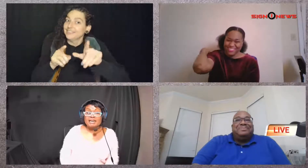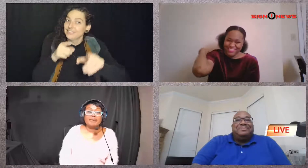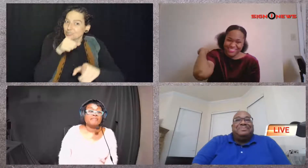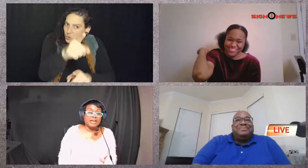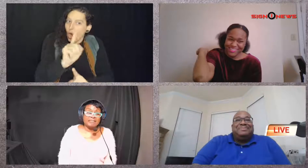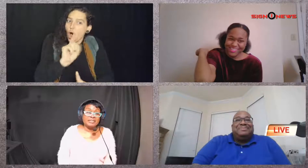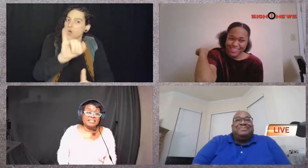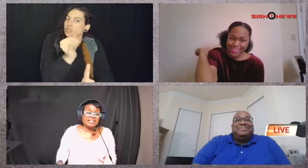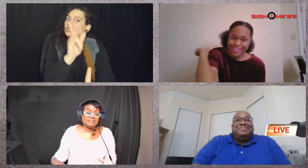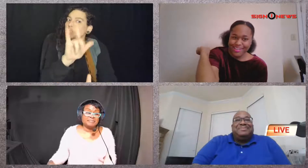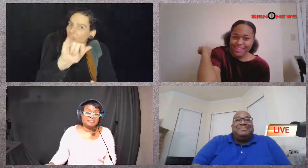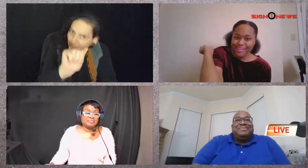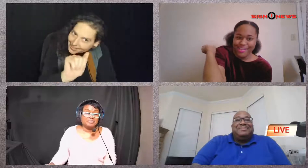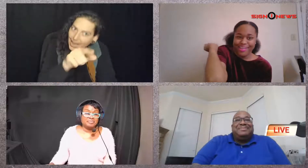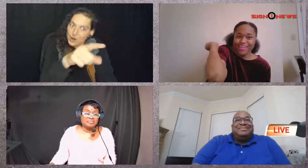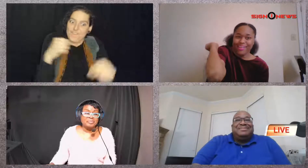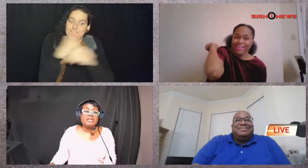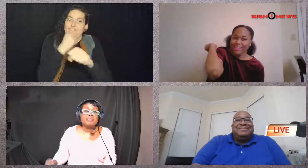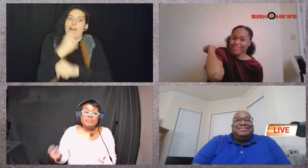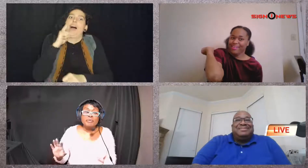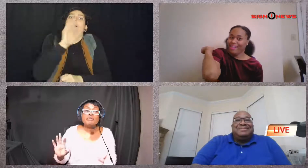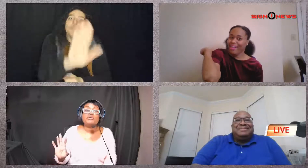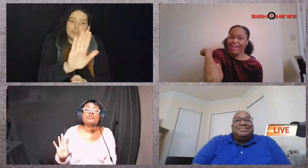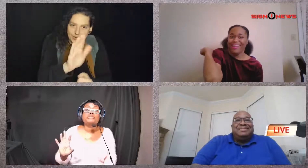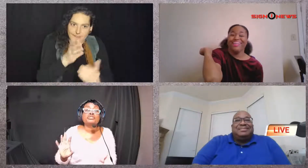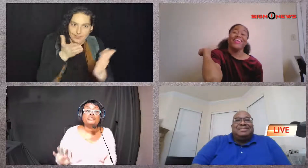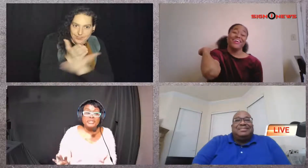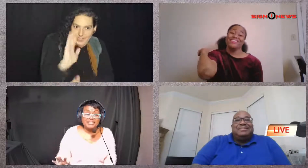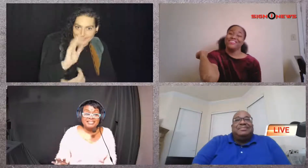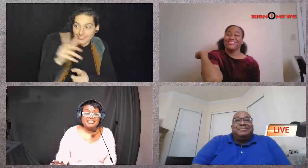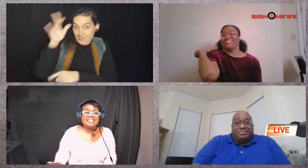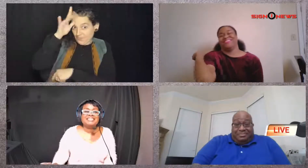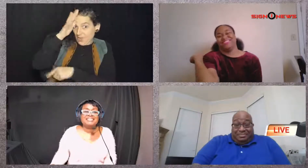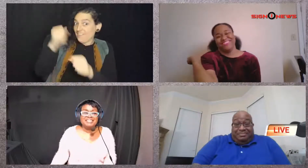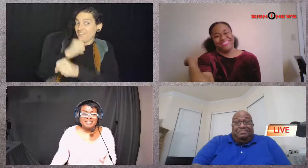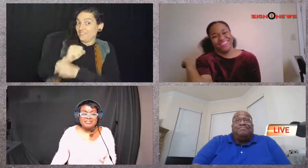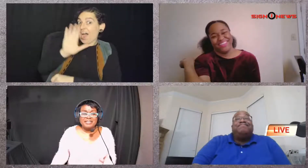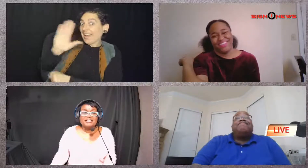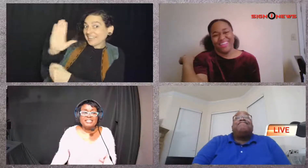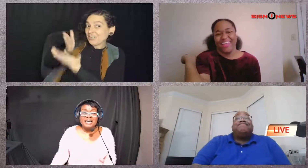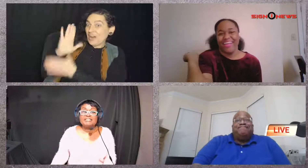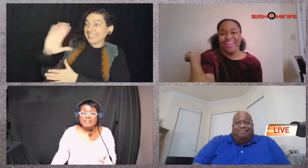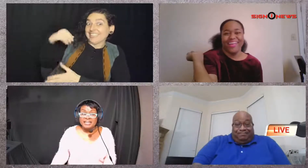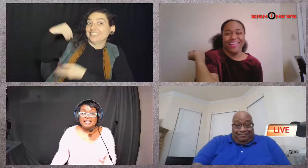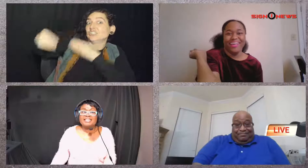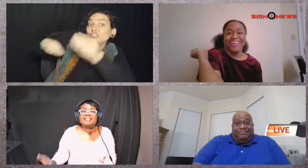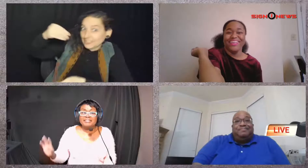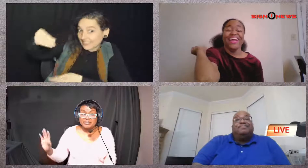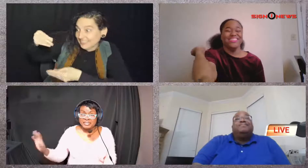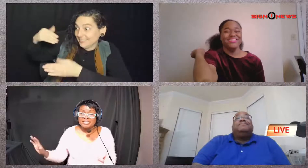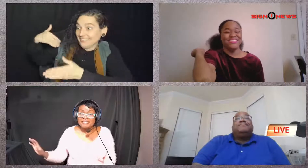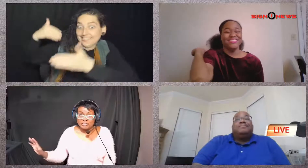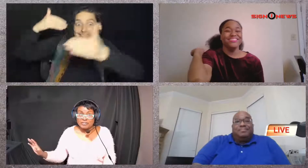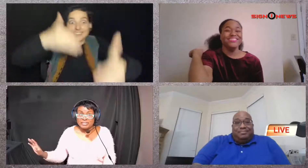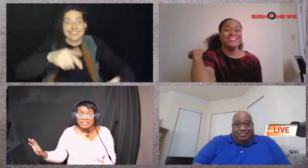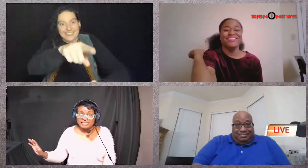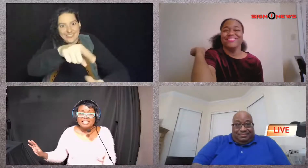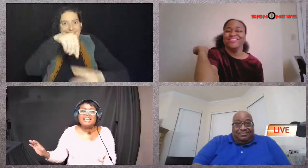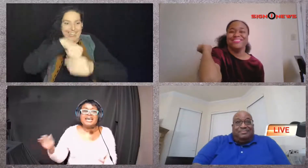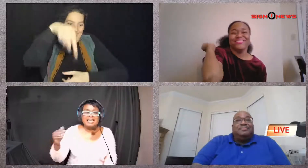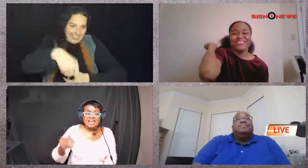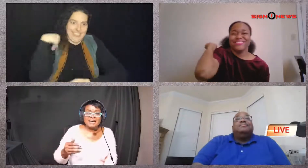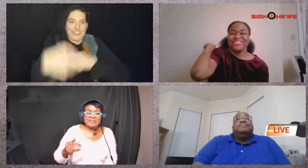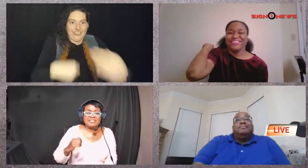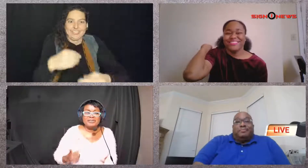referencing my dad about for everything. But remember, you are Julia. Your dad's fighting for his